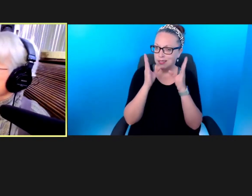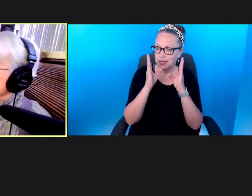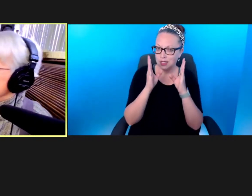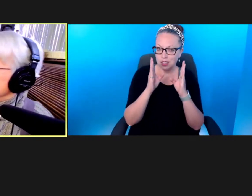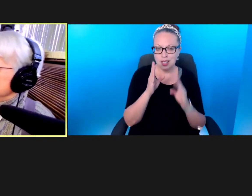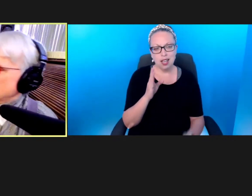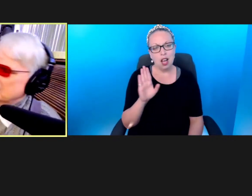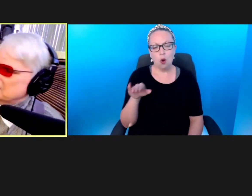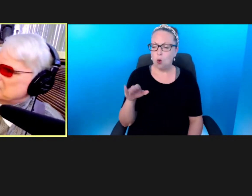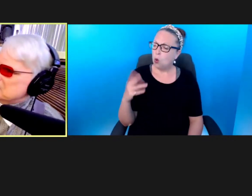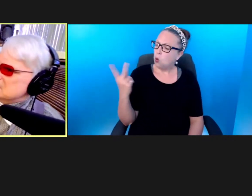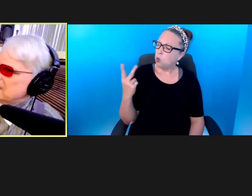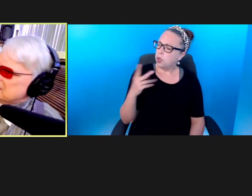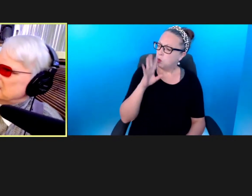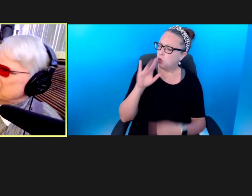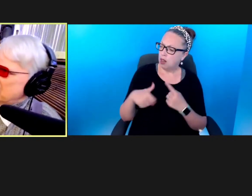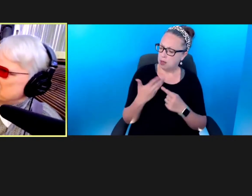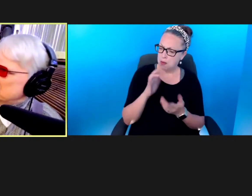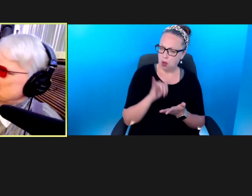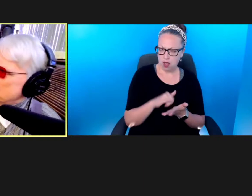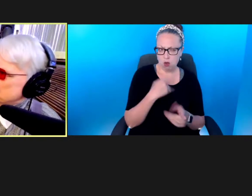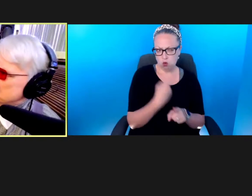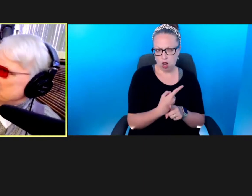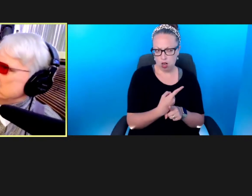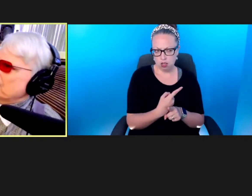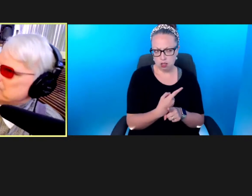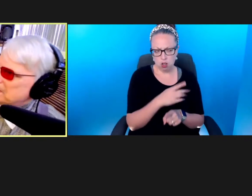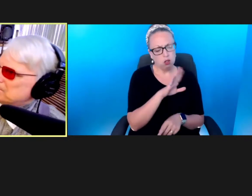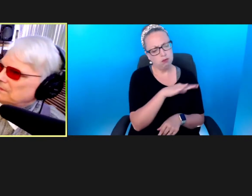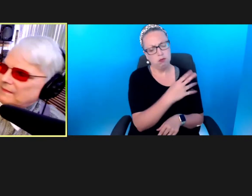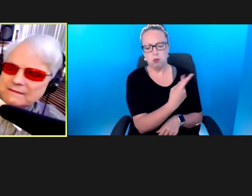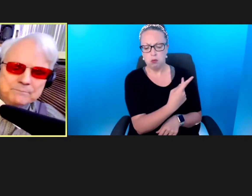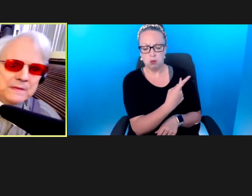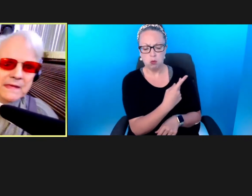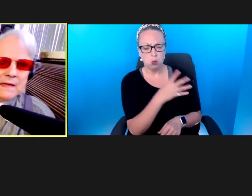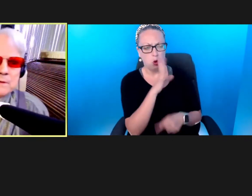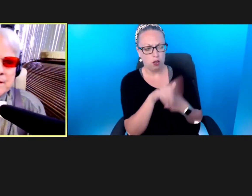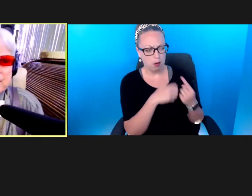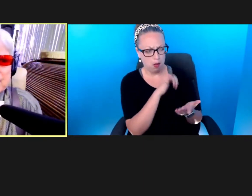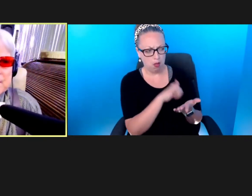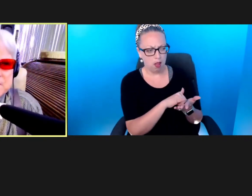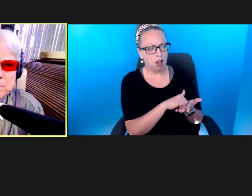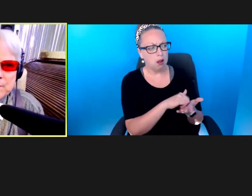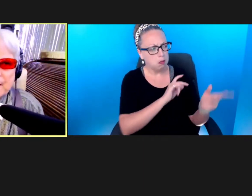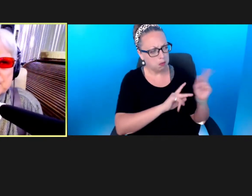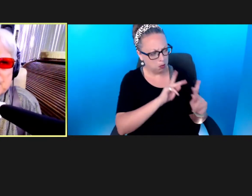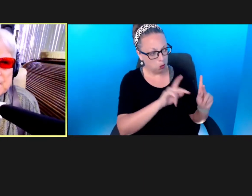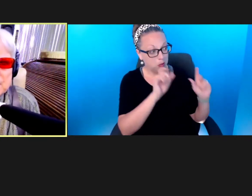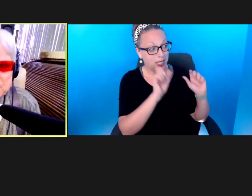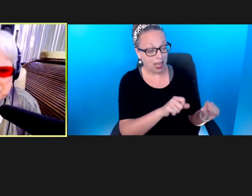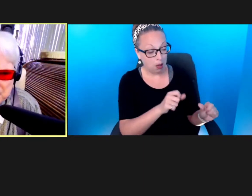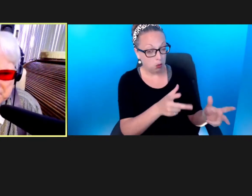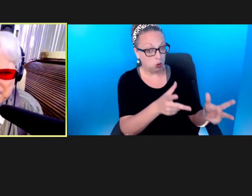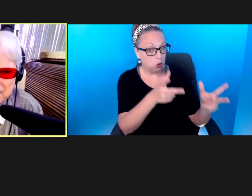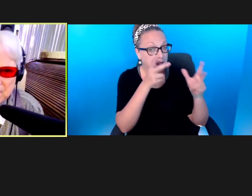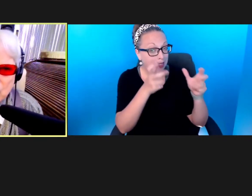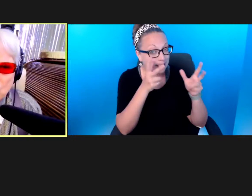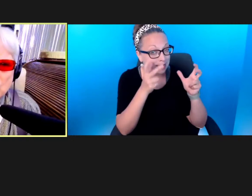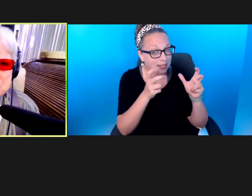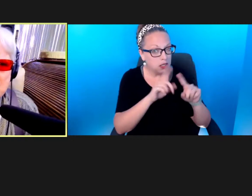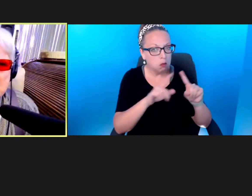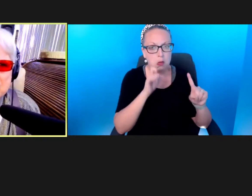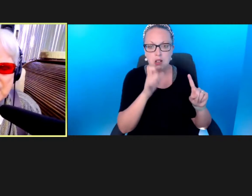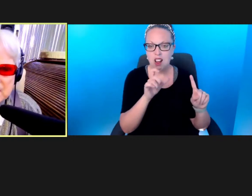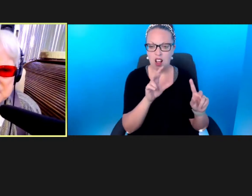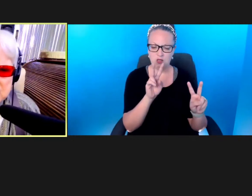honey, about just that dynamic about people being able to hear us without judging